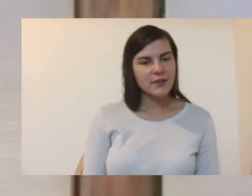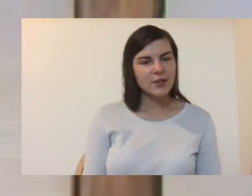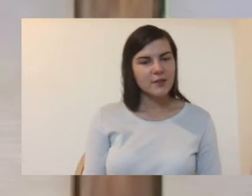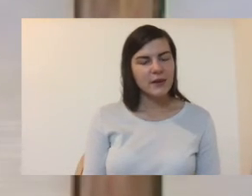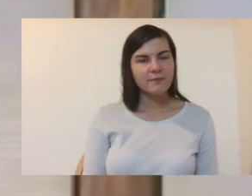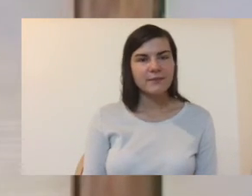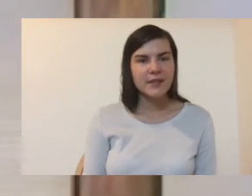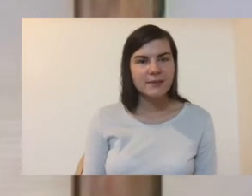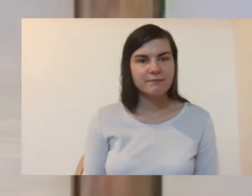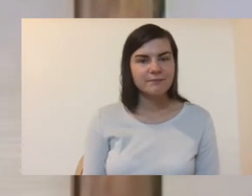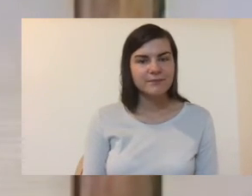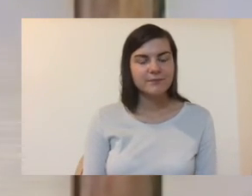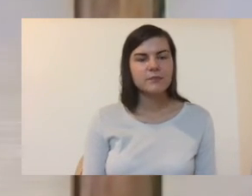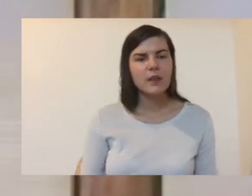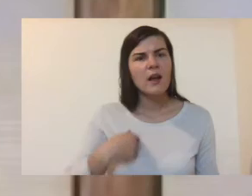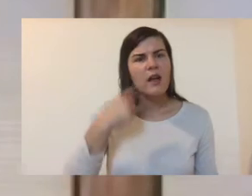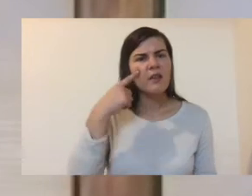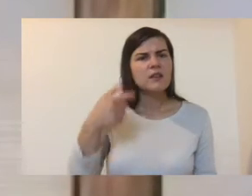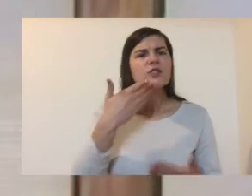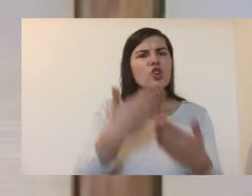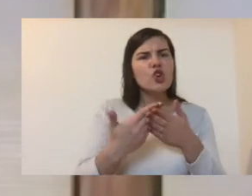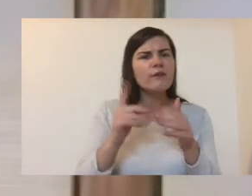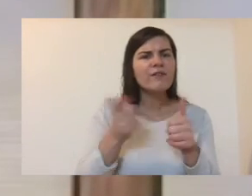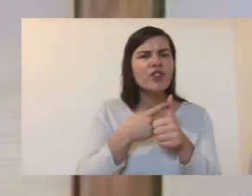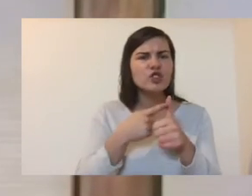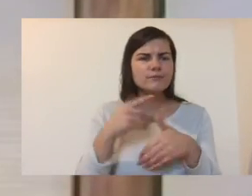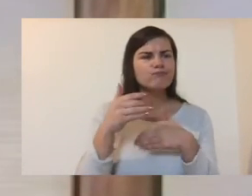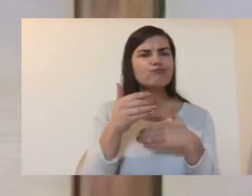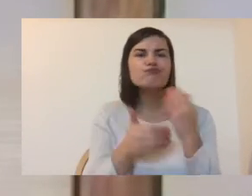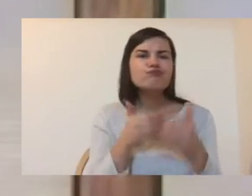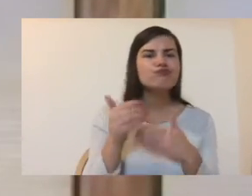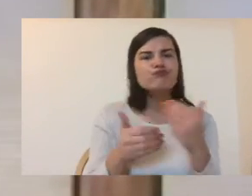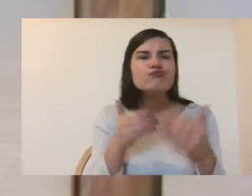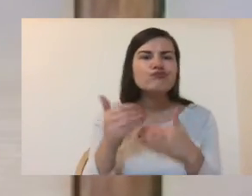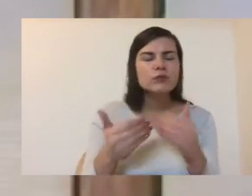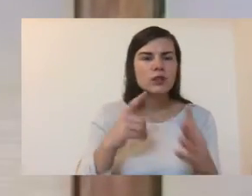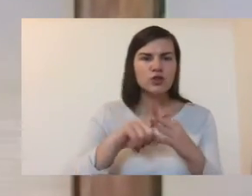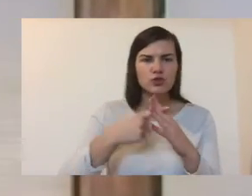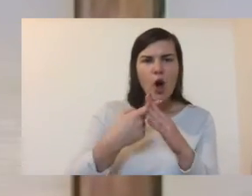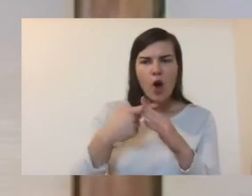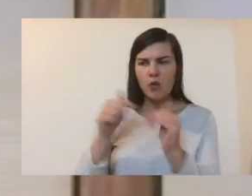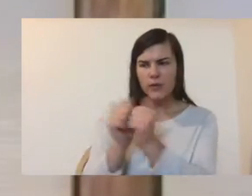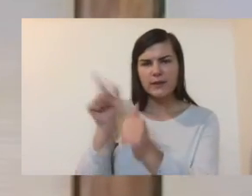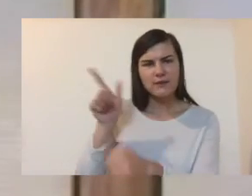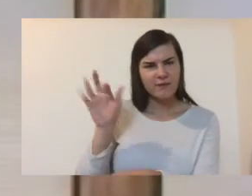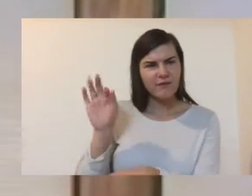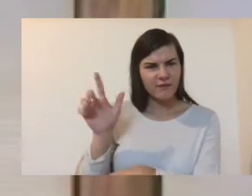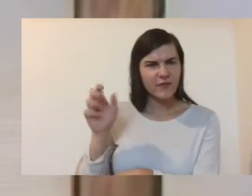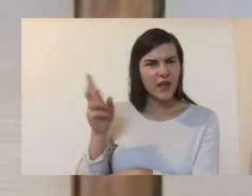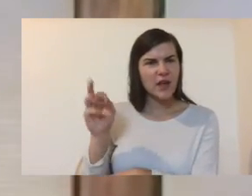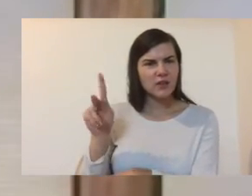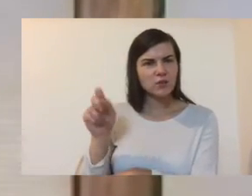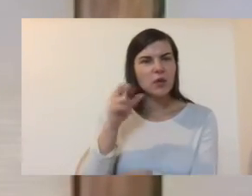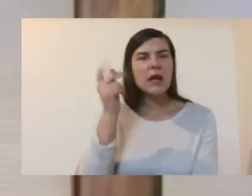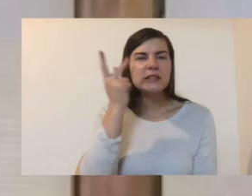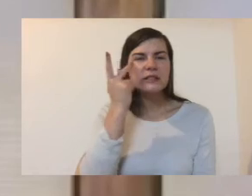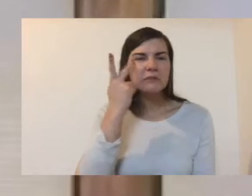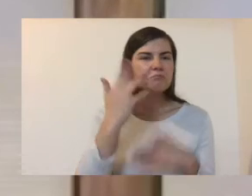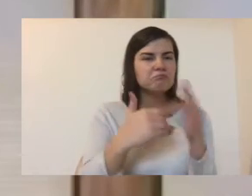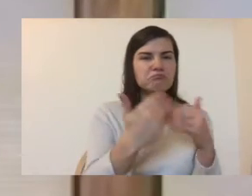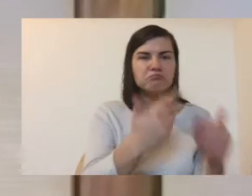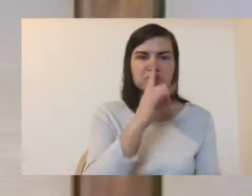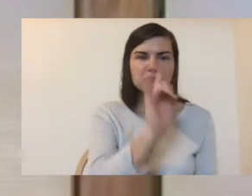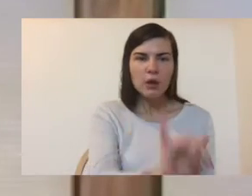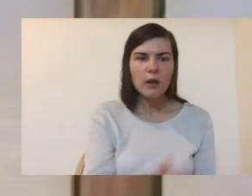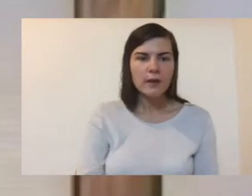that's a nice change of my life. Well, I think that this will be a good step forward, and we can kind of set up an appointment with FlexWorks, and then we'll see where it goes from there.